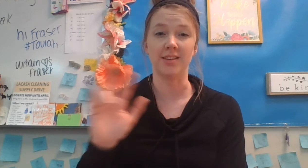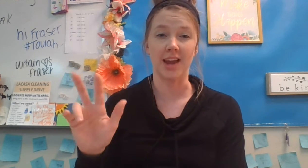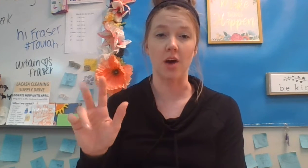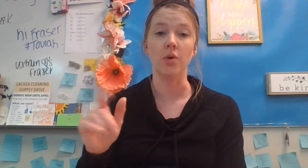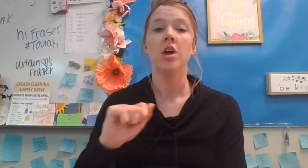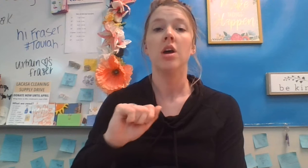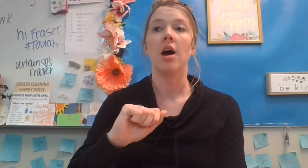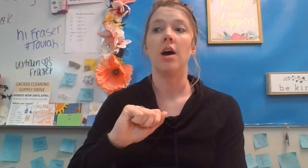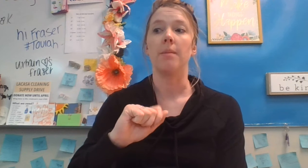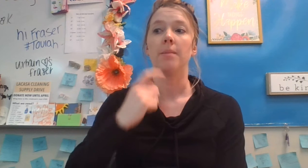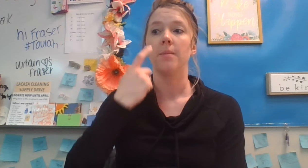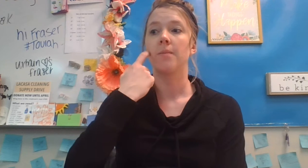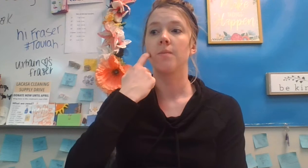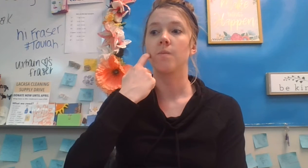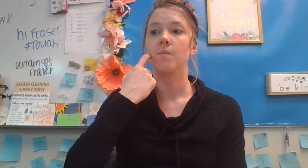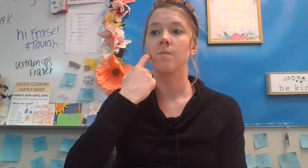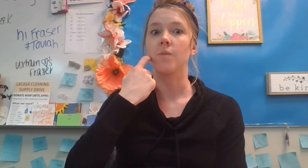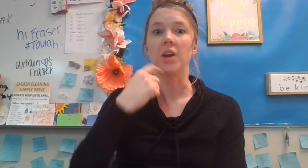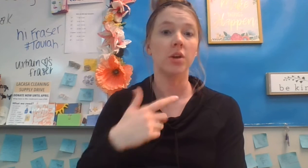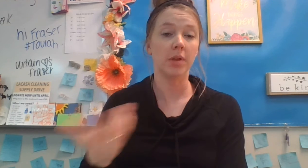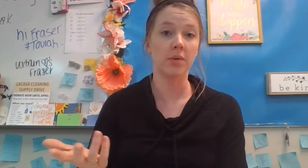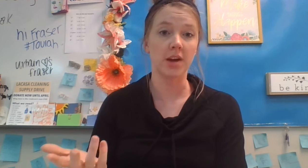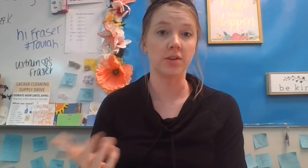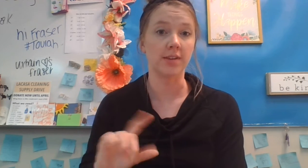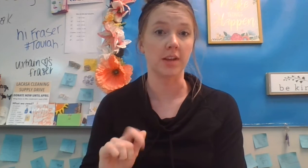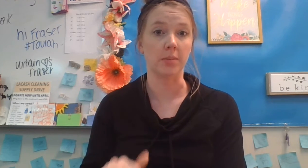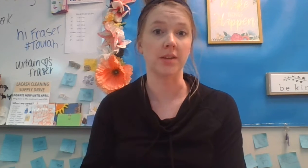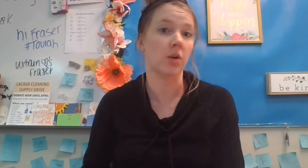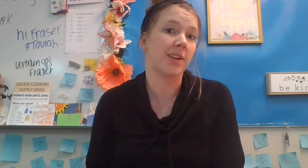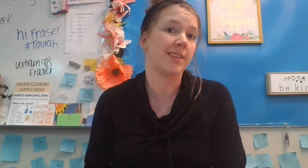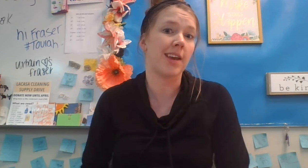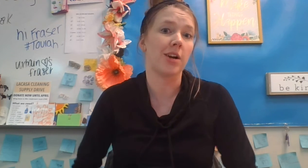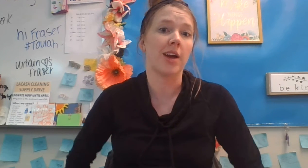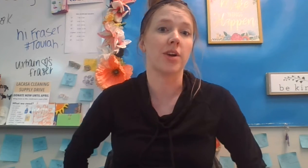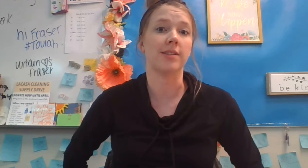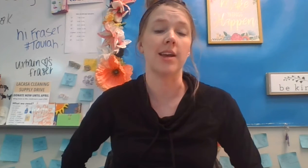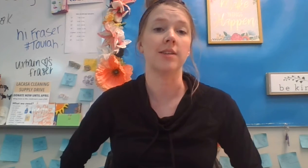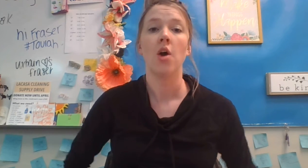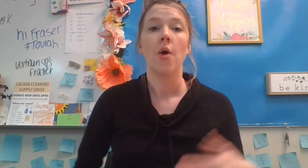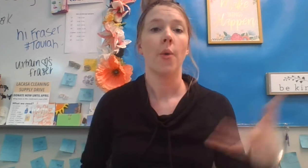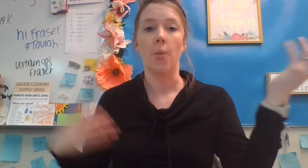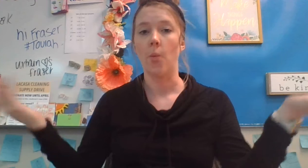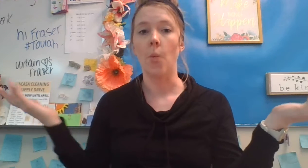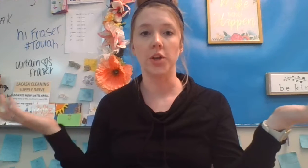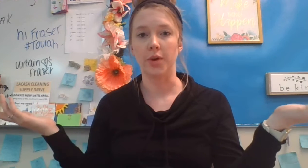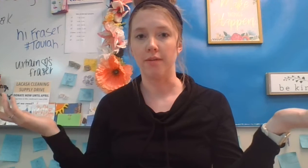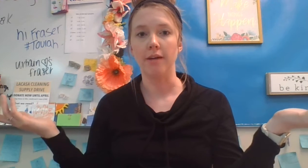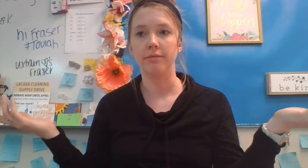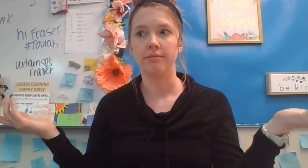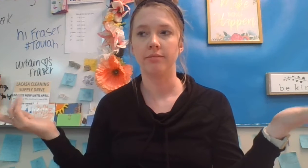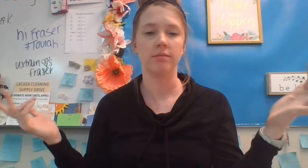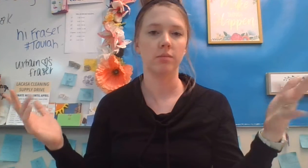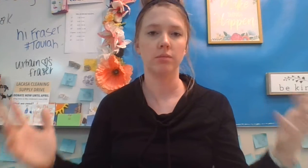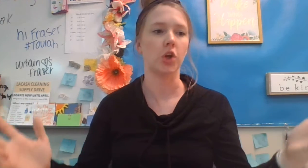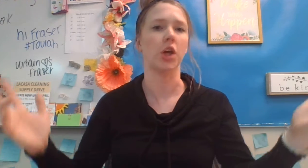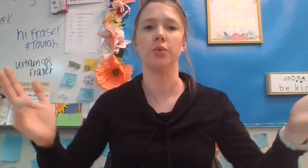stay out. And you can play with addresses a little bit. So let's say your address is 125